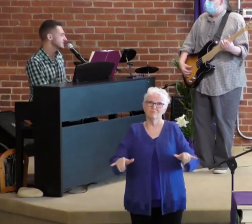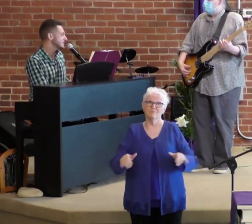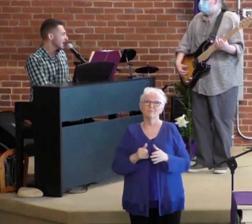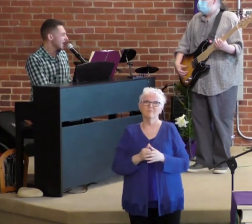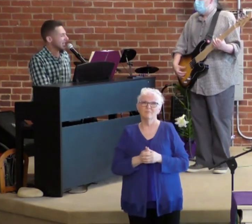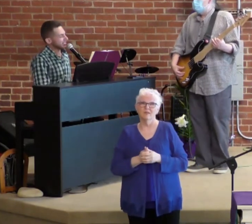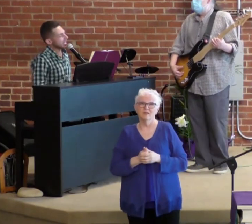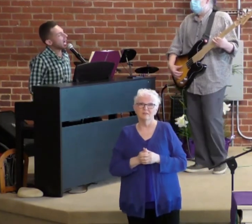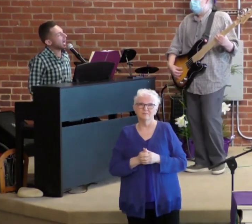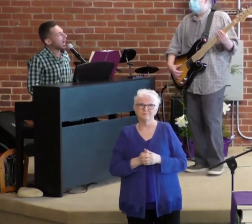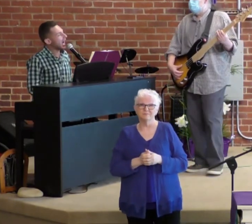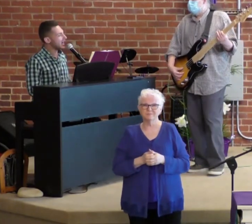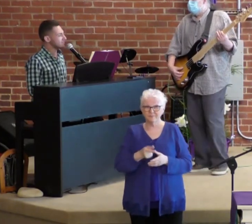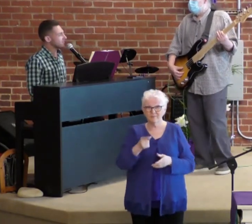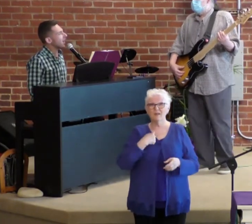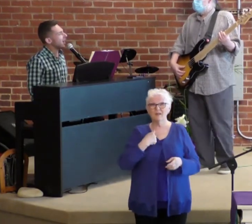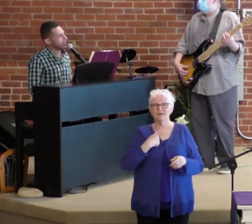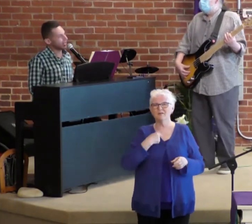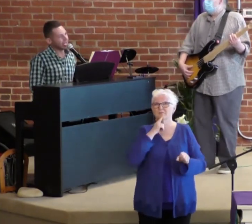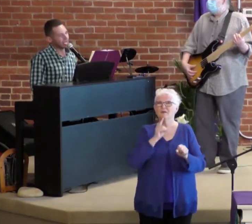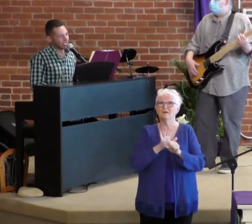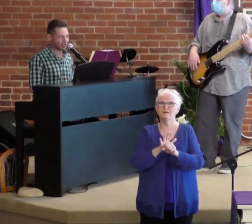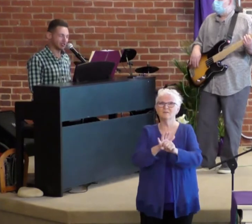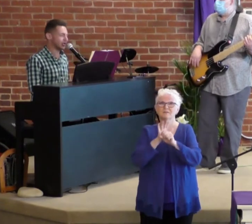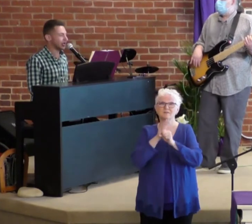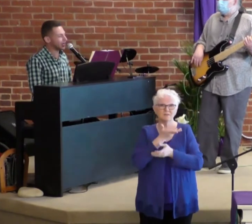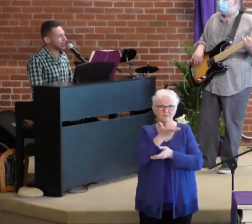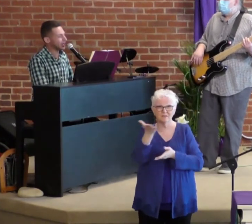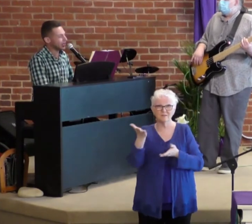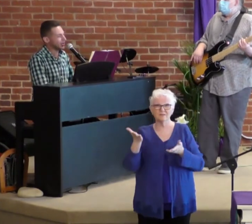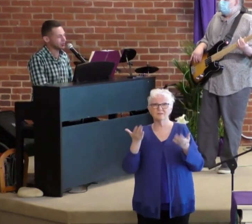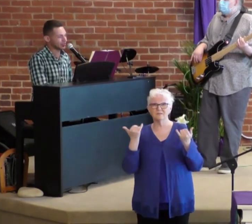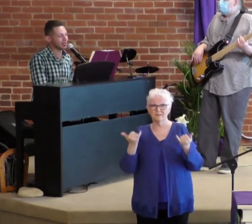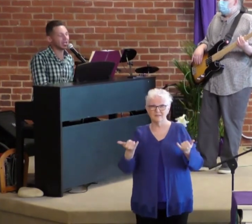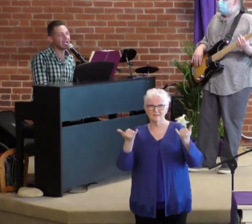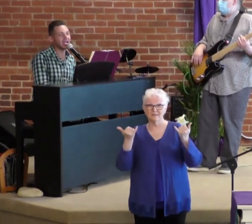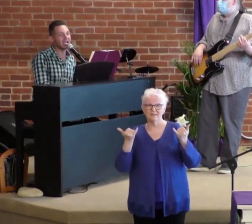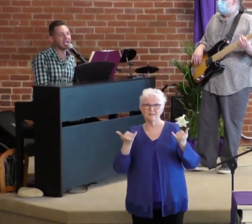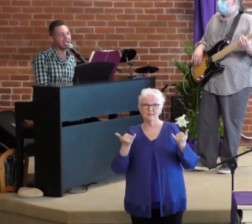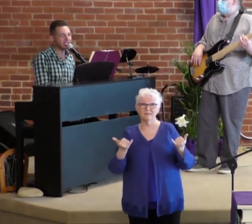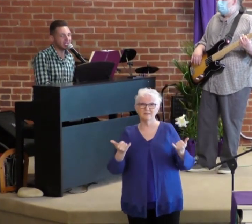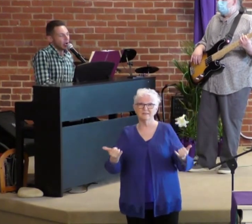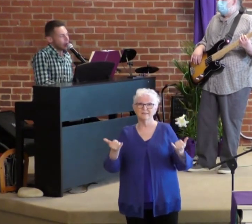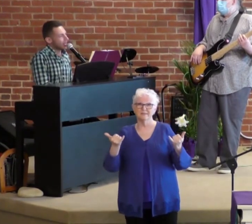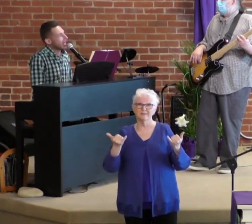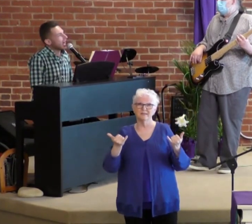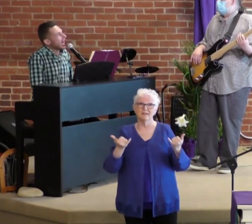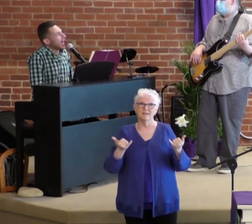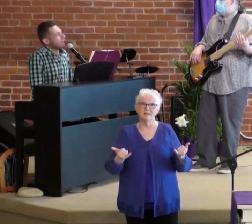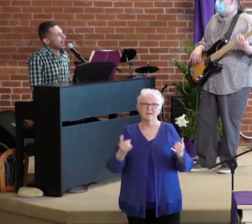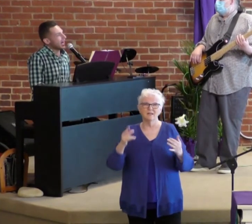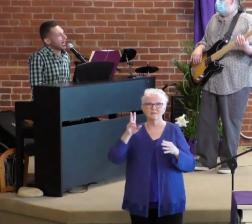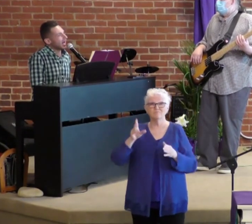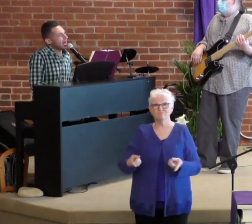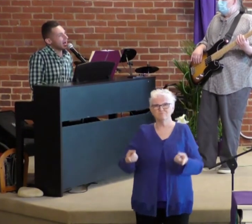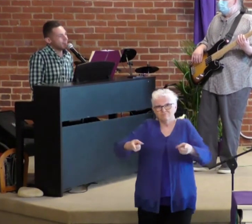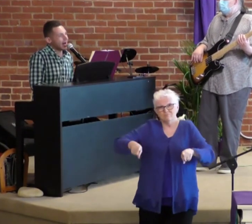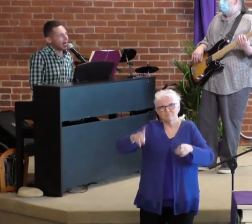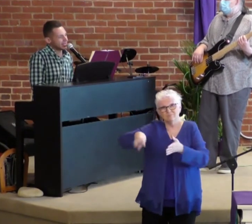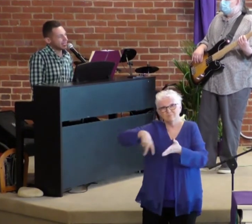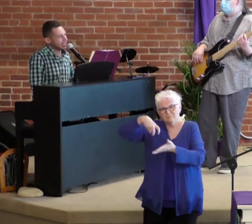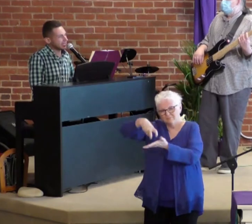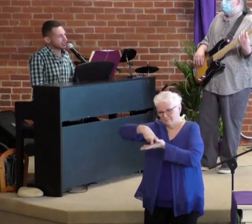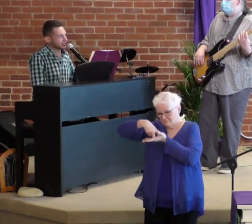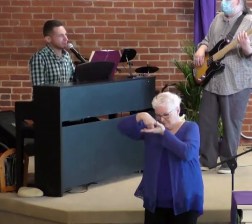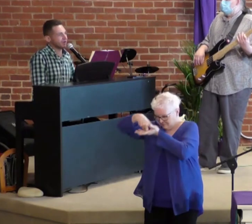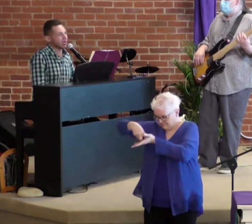moved. And I promise you today, when I bow